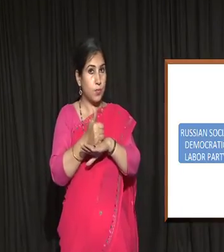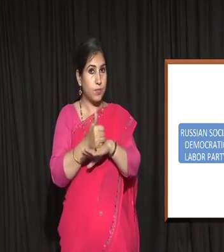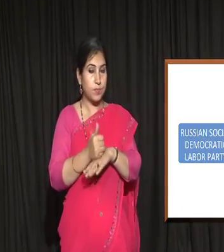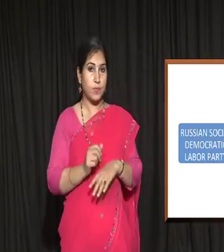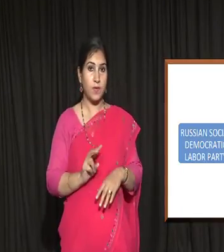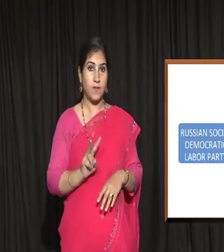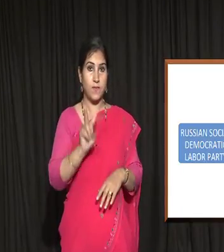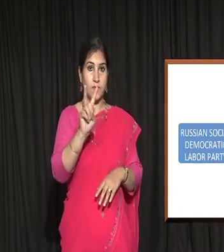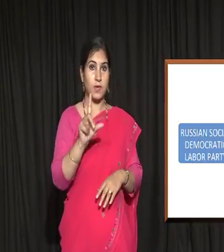Vladimir